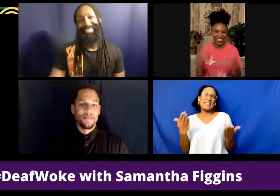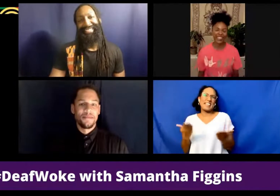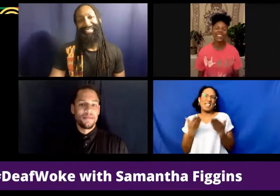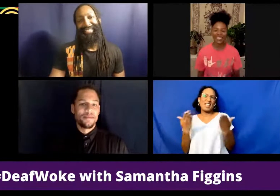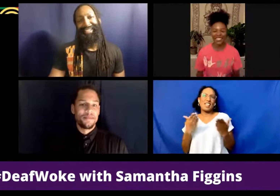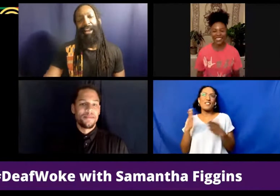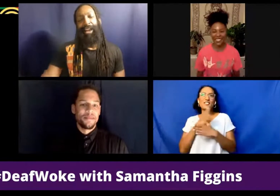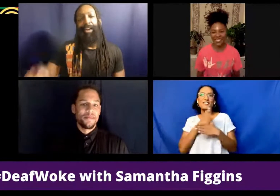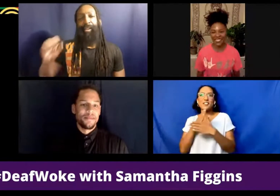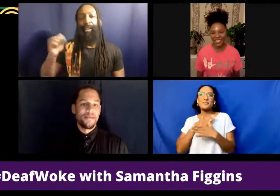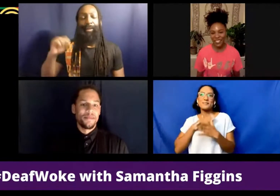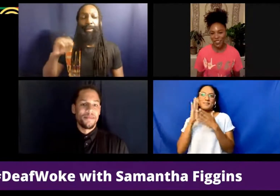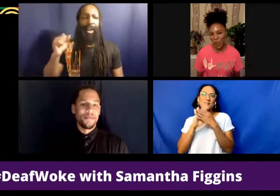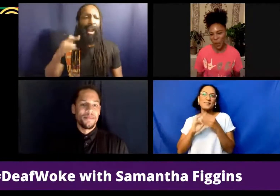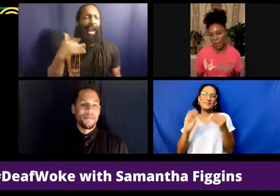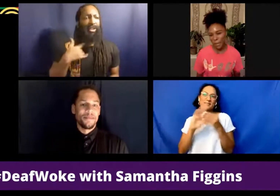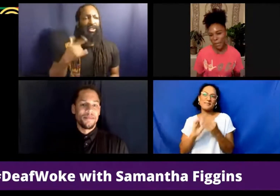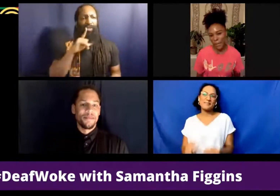sharing.